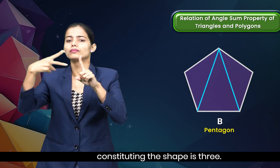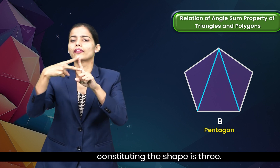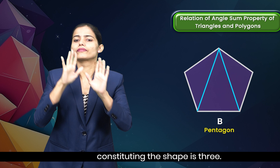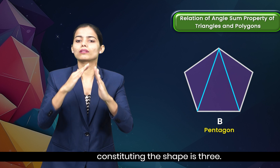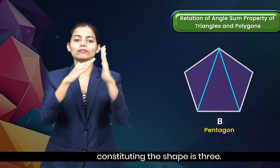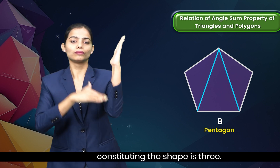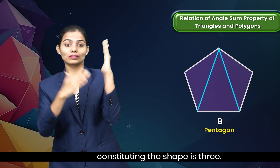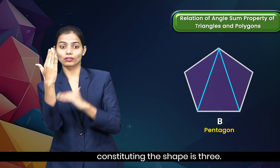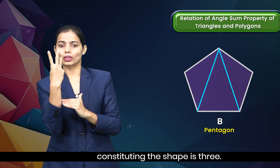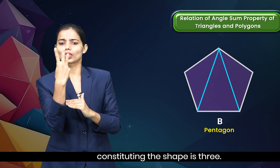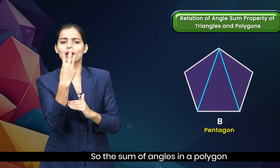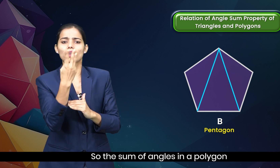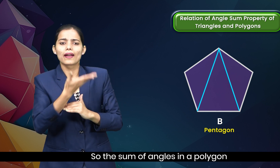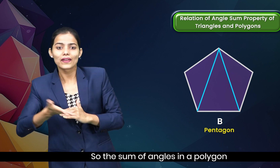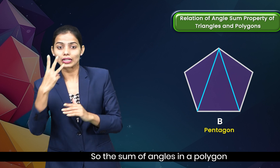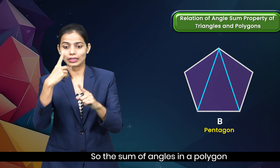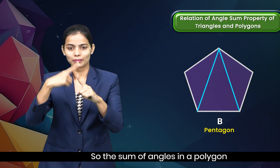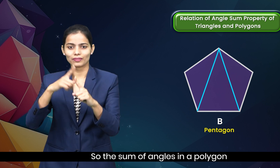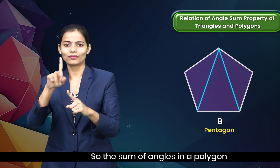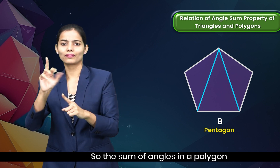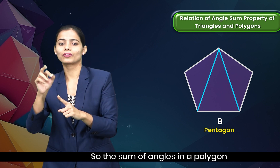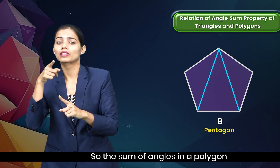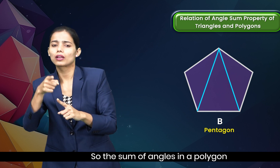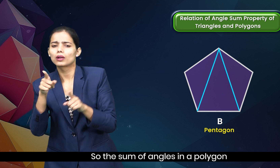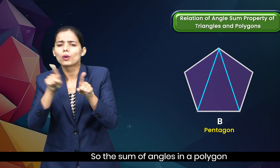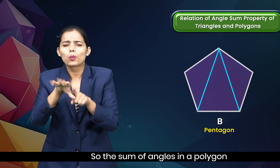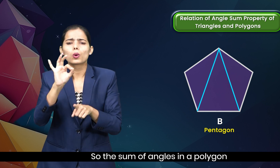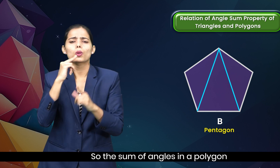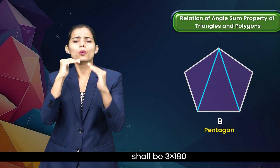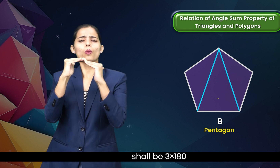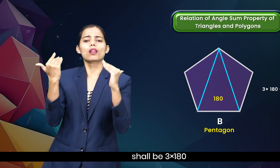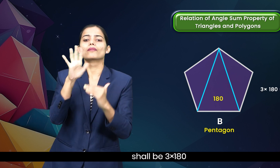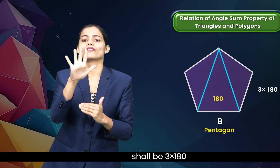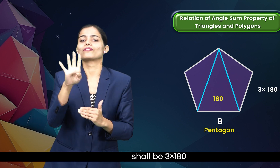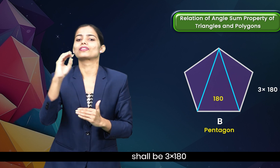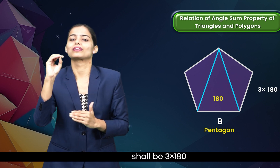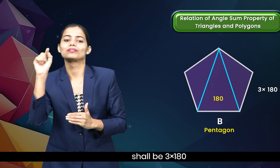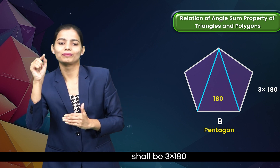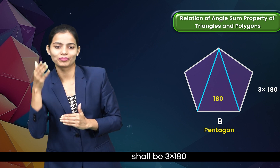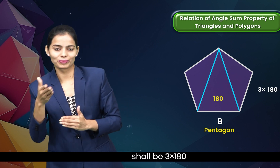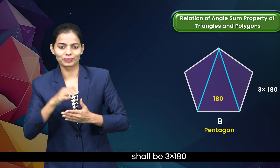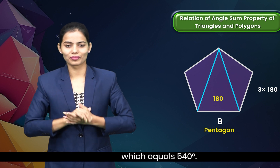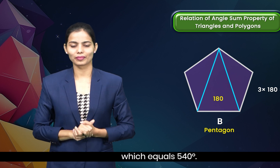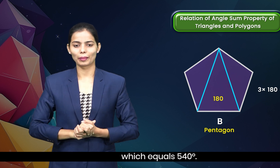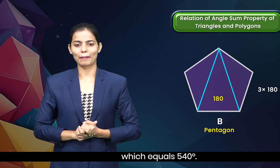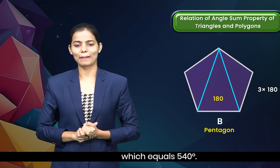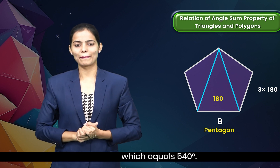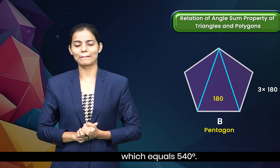3. So the sum of angles in a polygon shall be 3 into 180, which equals